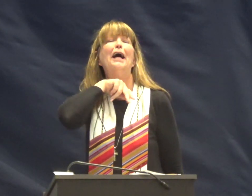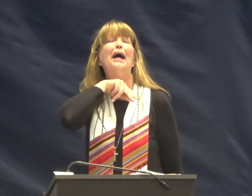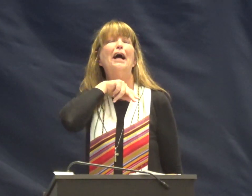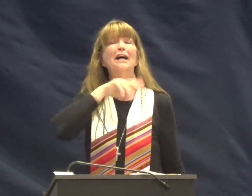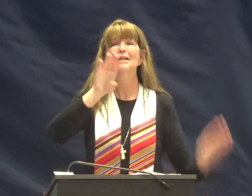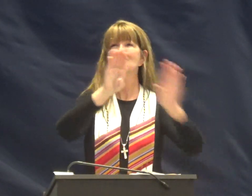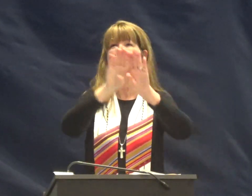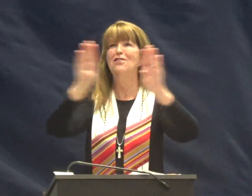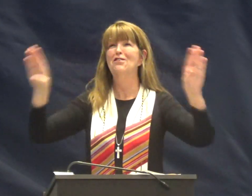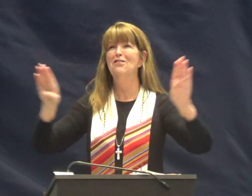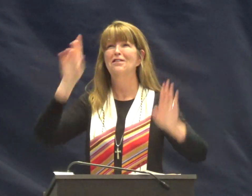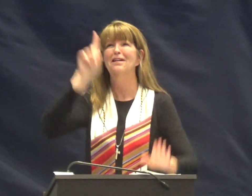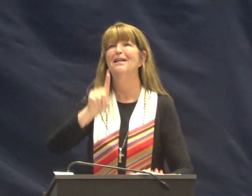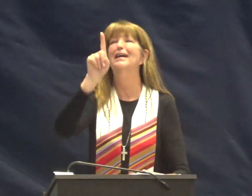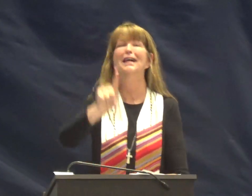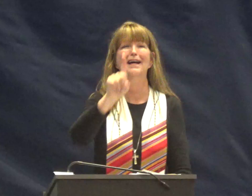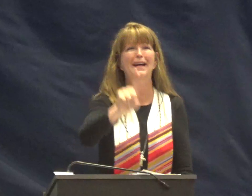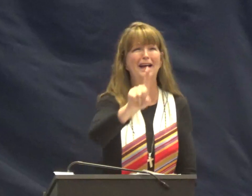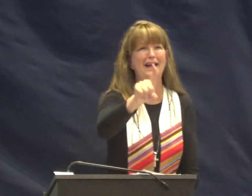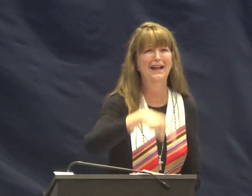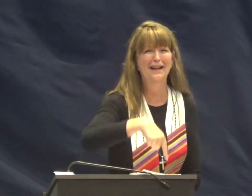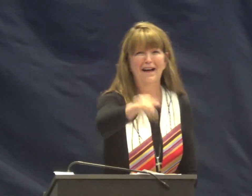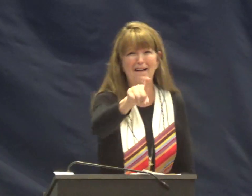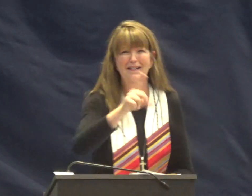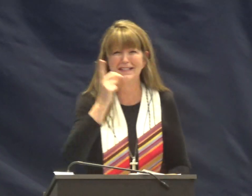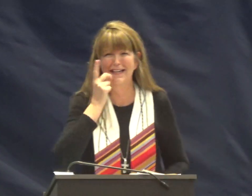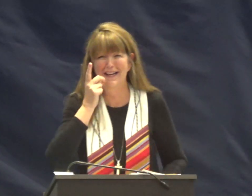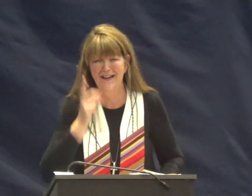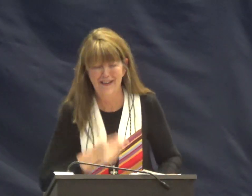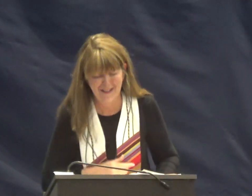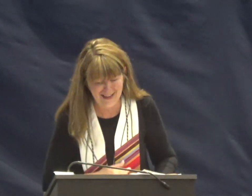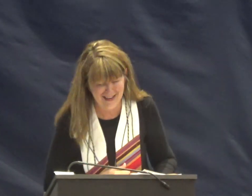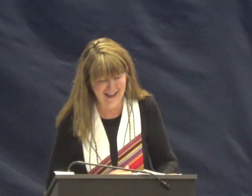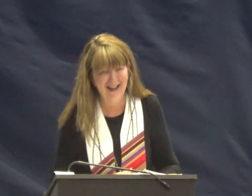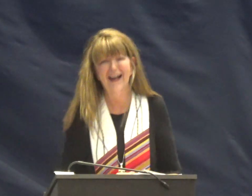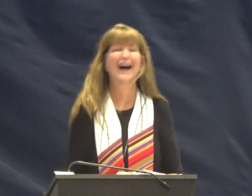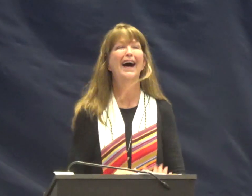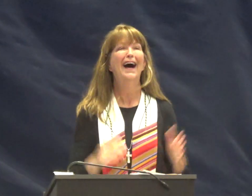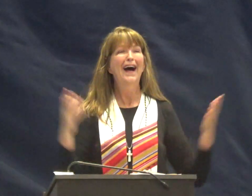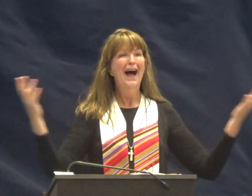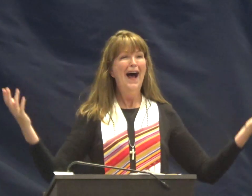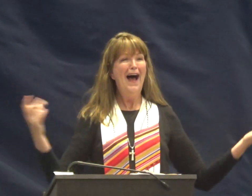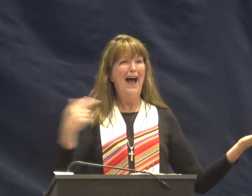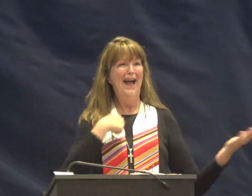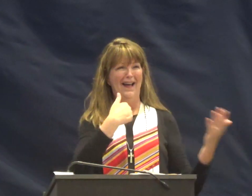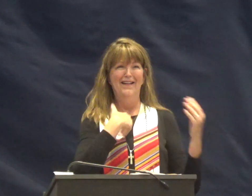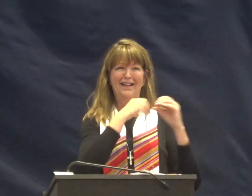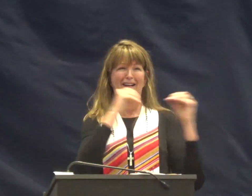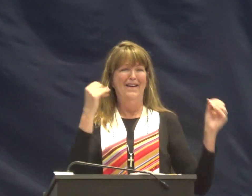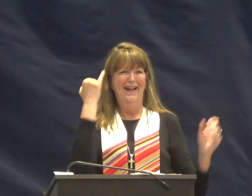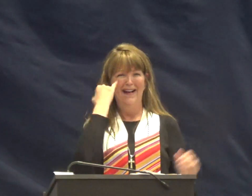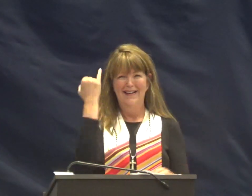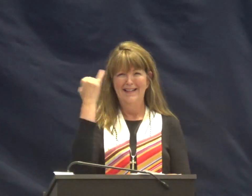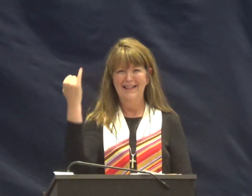was hanging up in front of their neck, and then the doors opened, and we went on into dinner. I